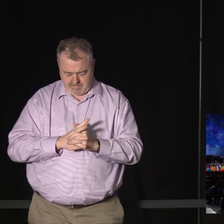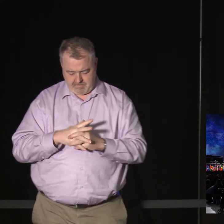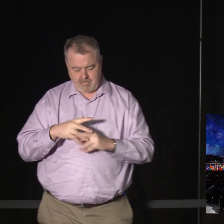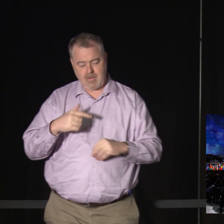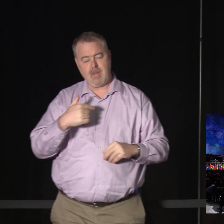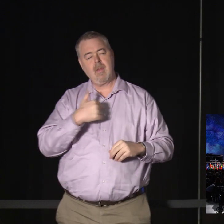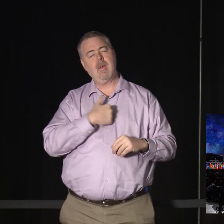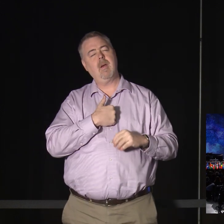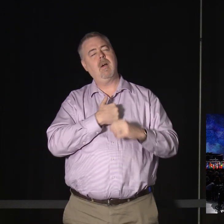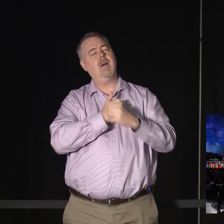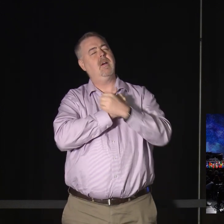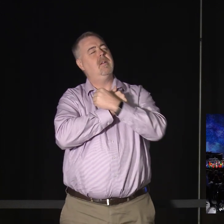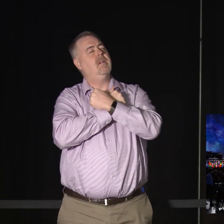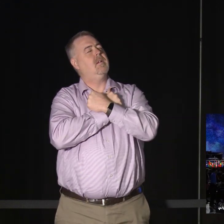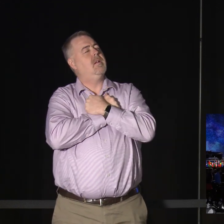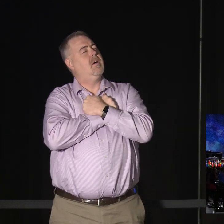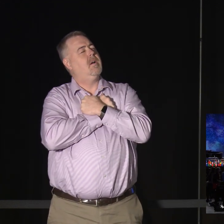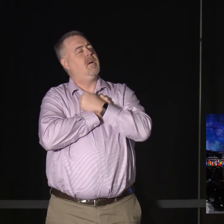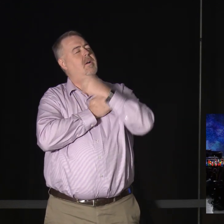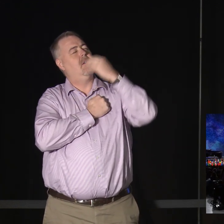I love you,